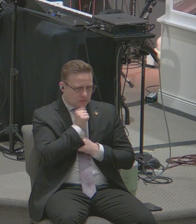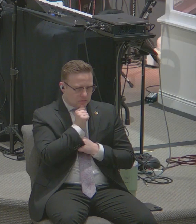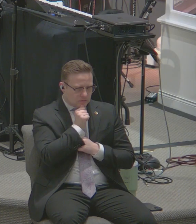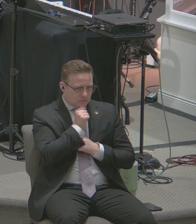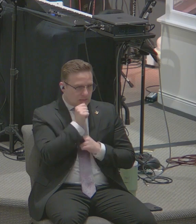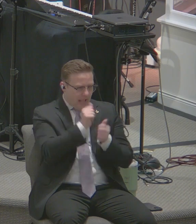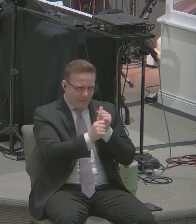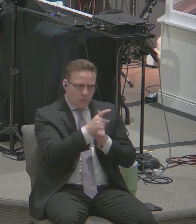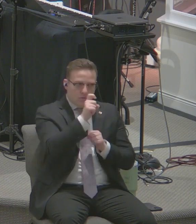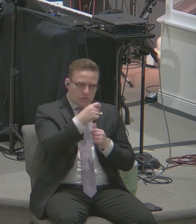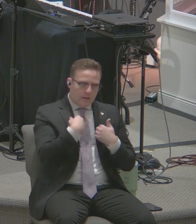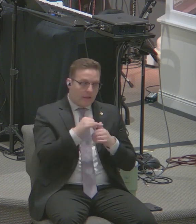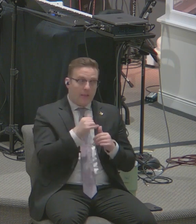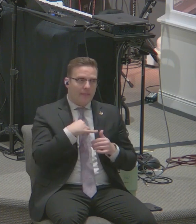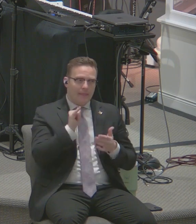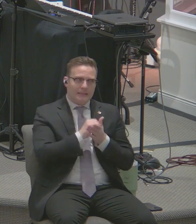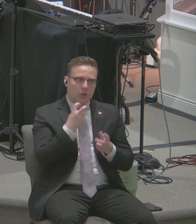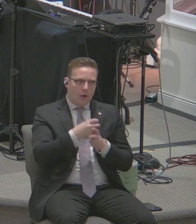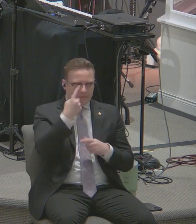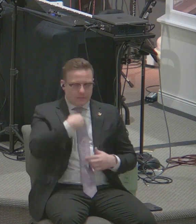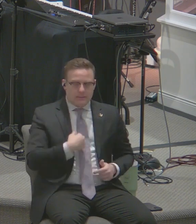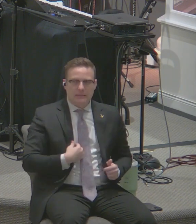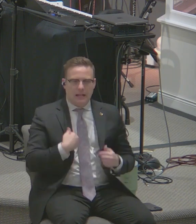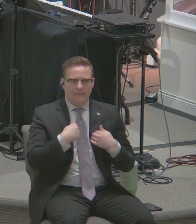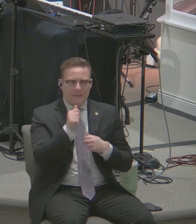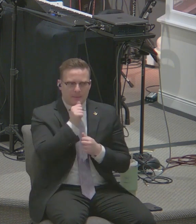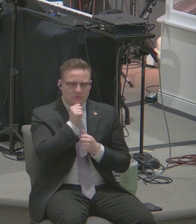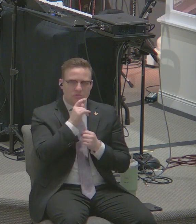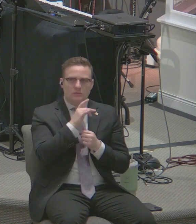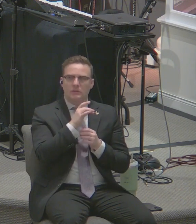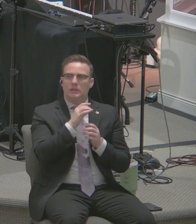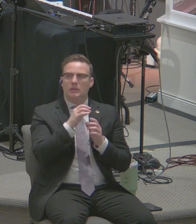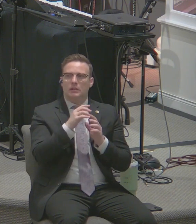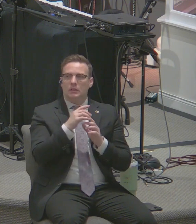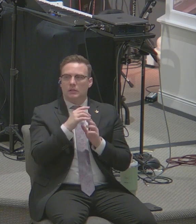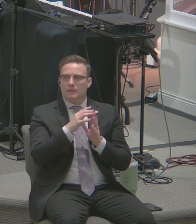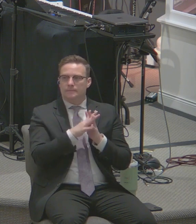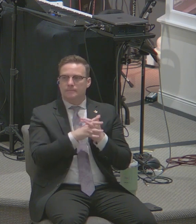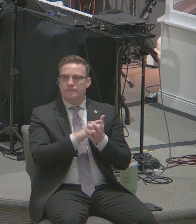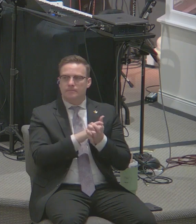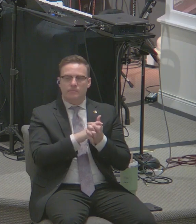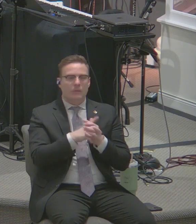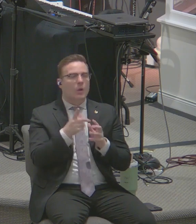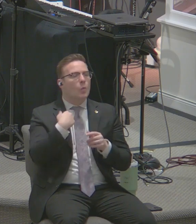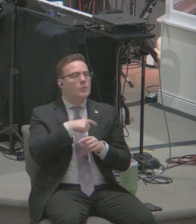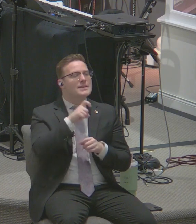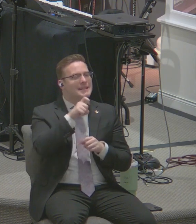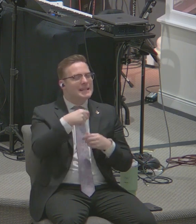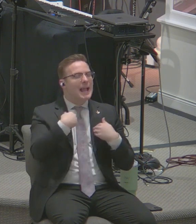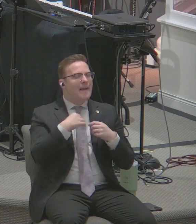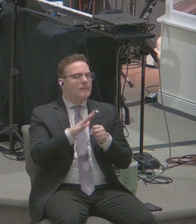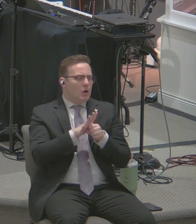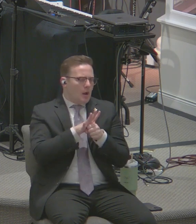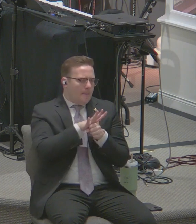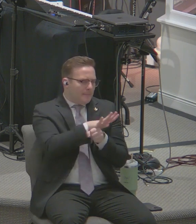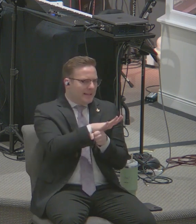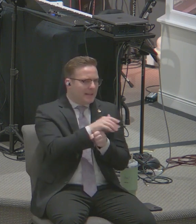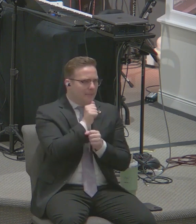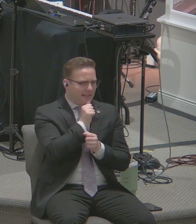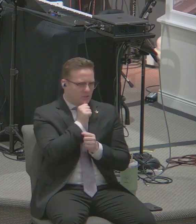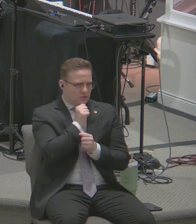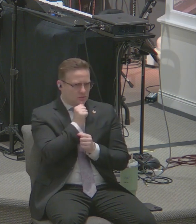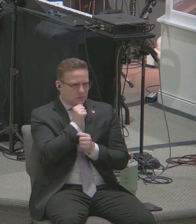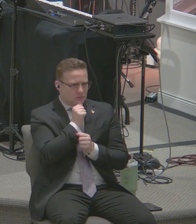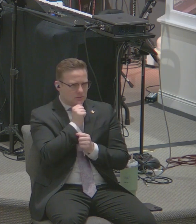And teaching. That's the hard part. The reprove, the rebuke, the exhort, it's the complete patience.